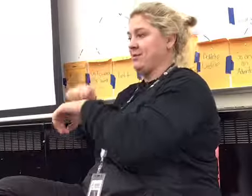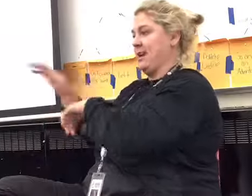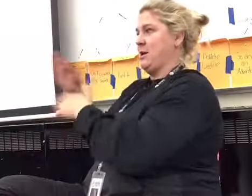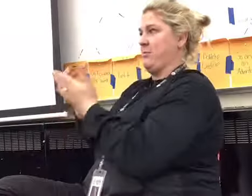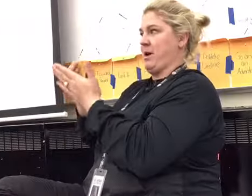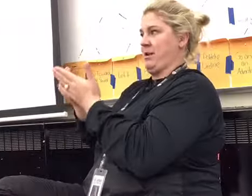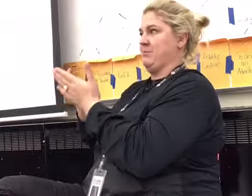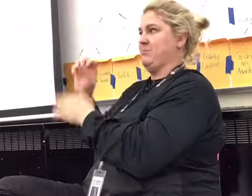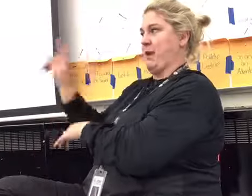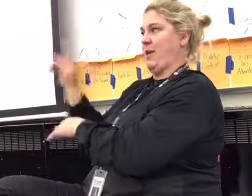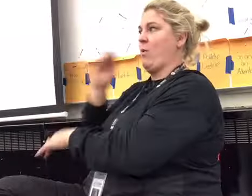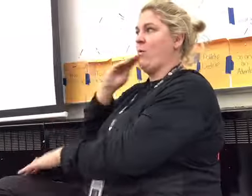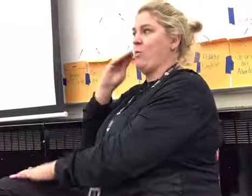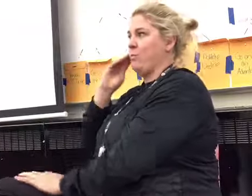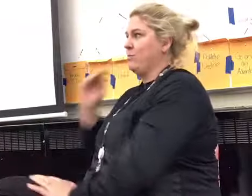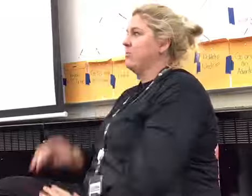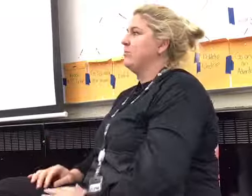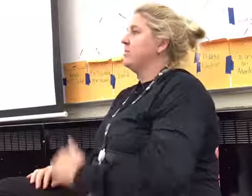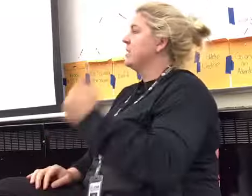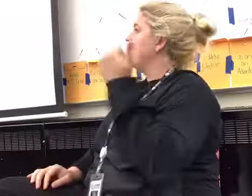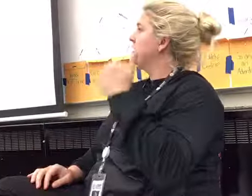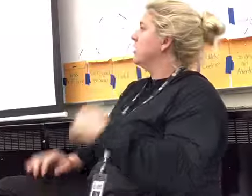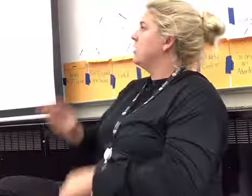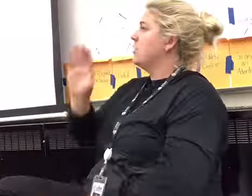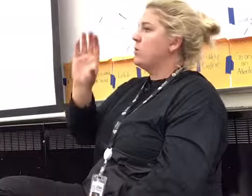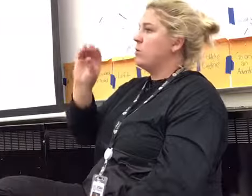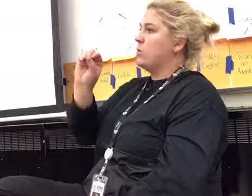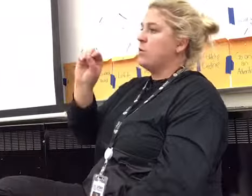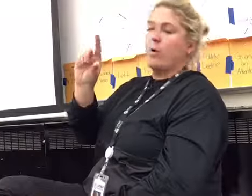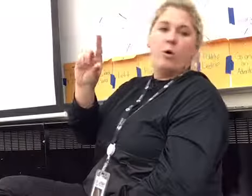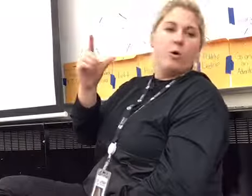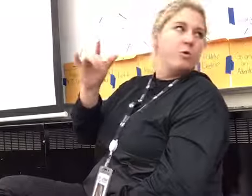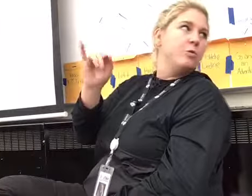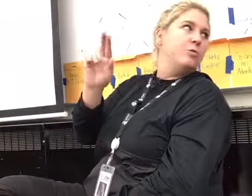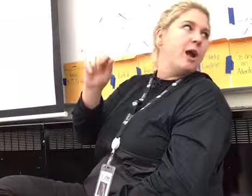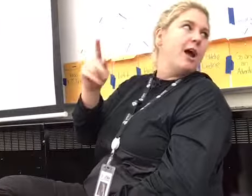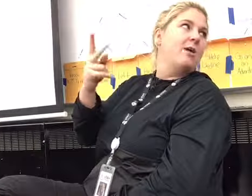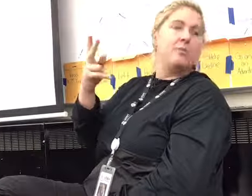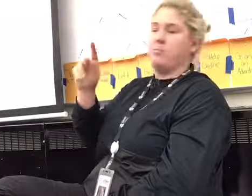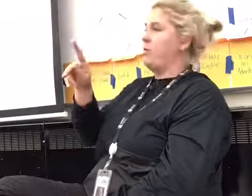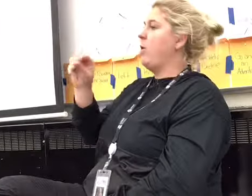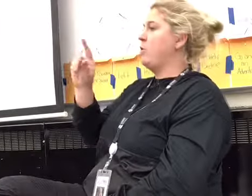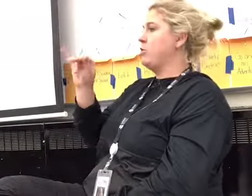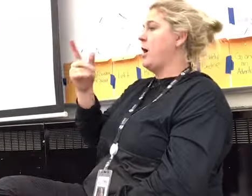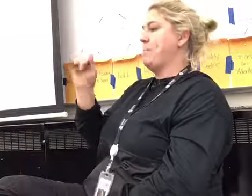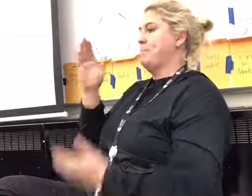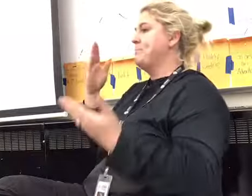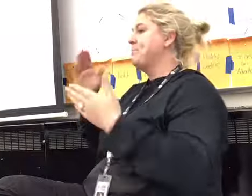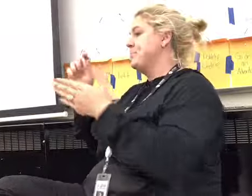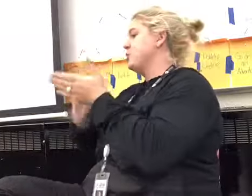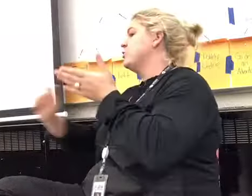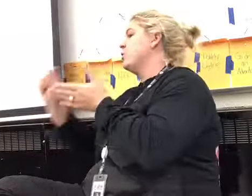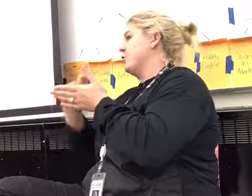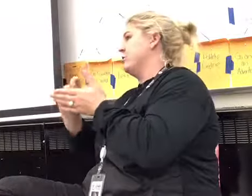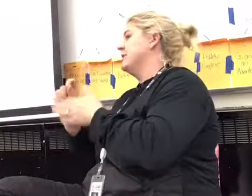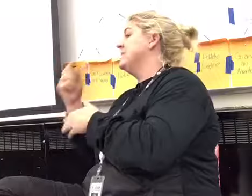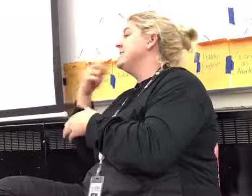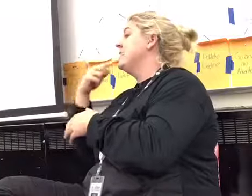one is what is called a pogrom. And this is the one that you also need to circle, is the word pogrom. It's right next to where it says religion.